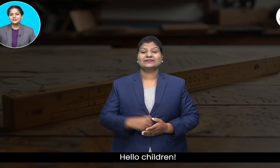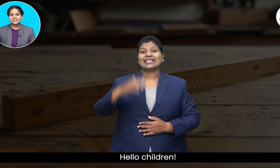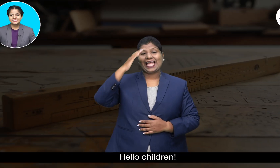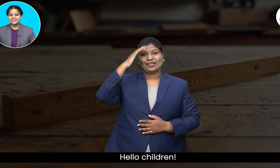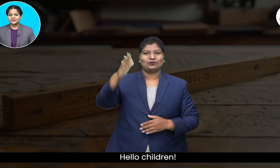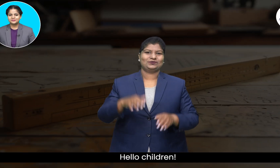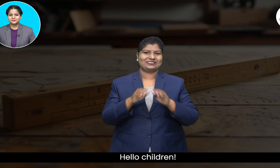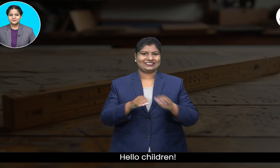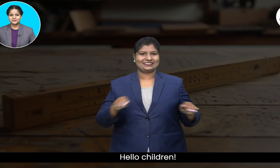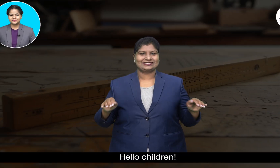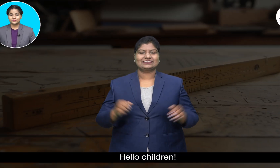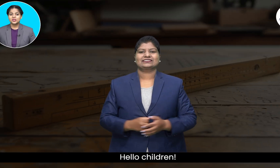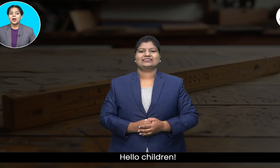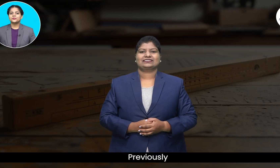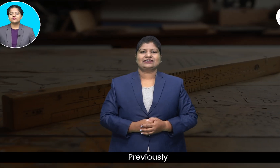Hello children.